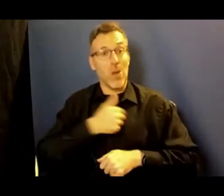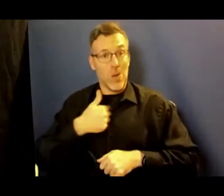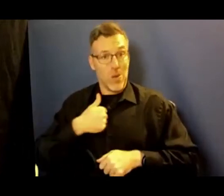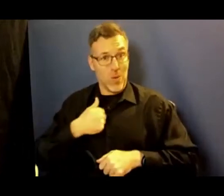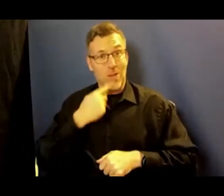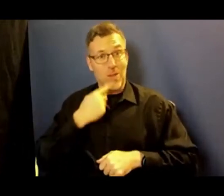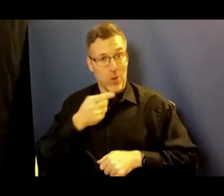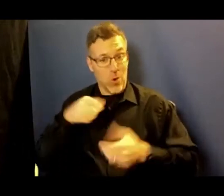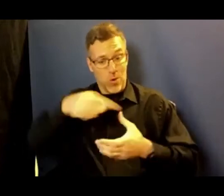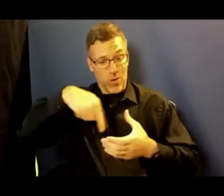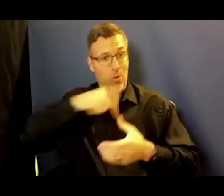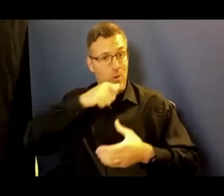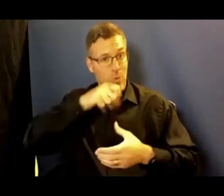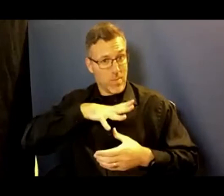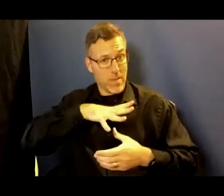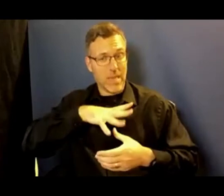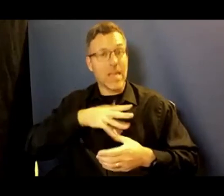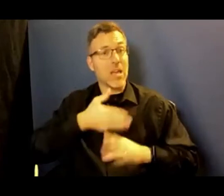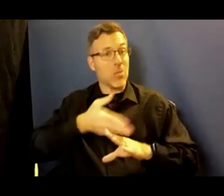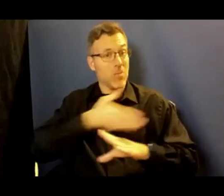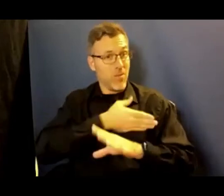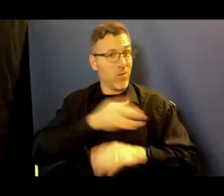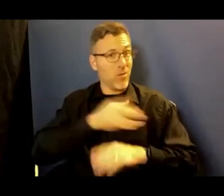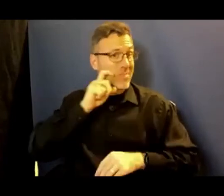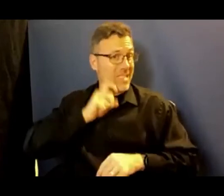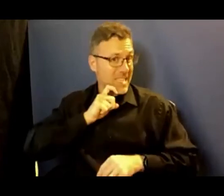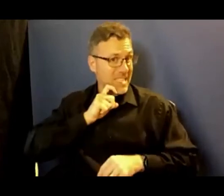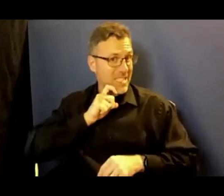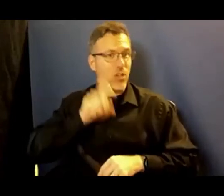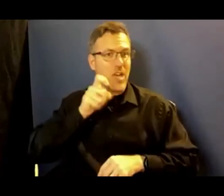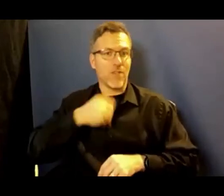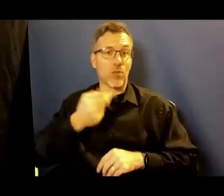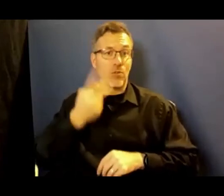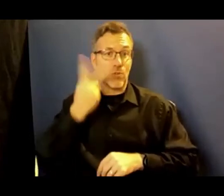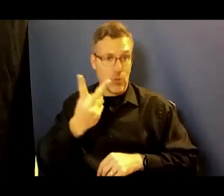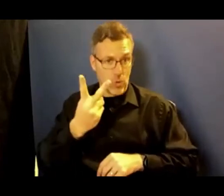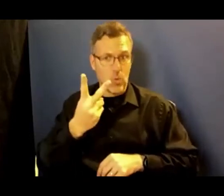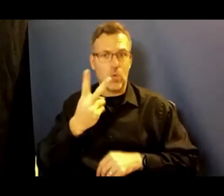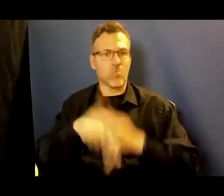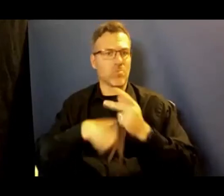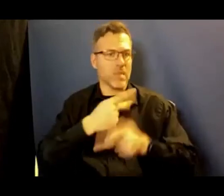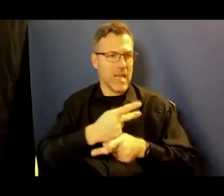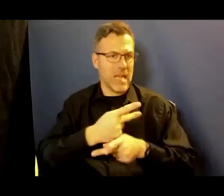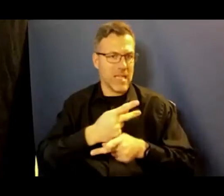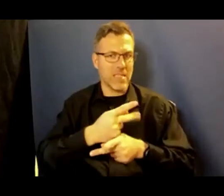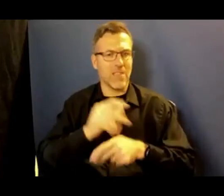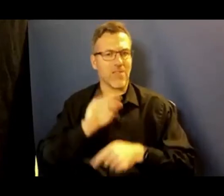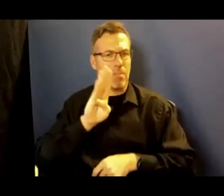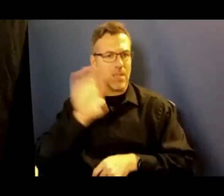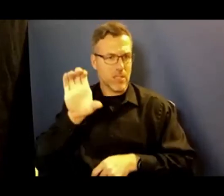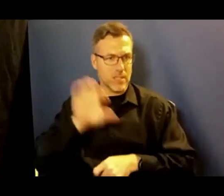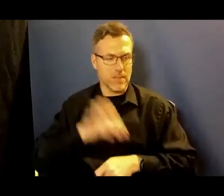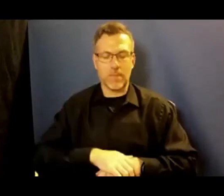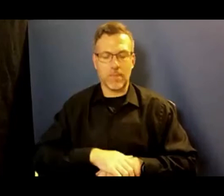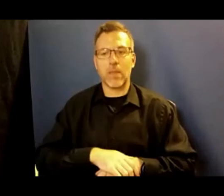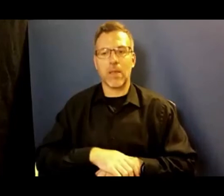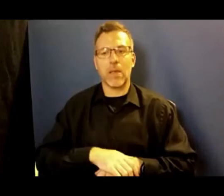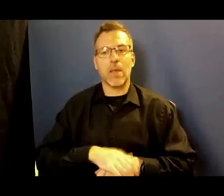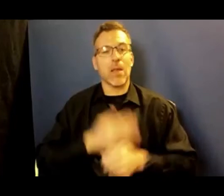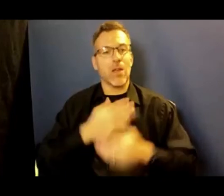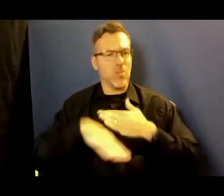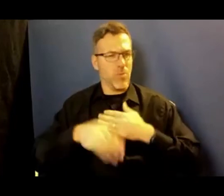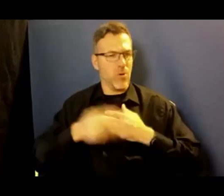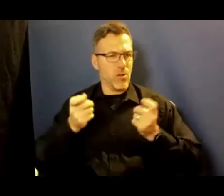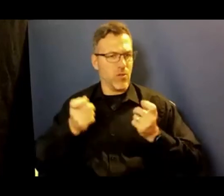control. And they understood that. They signed the consent. They got counseled. And then a fair number of them, after their first vaccination,